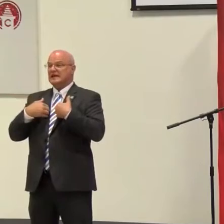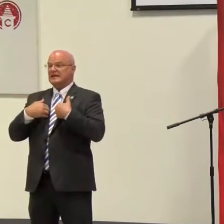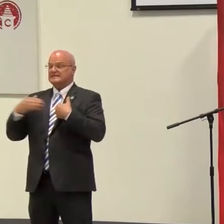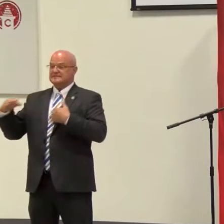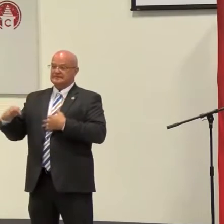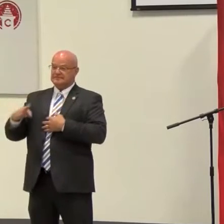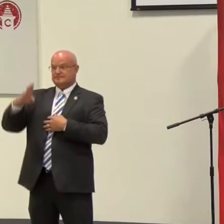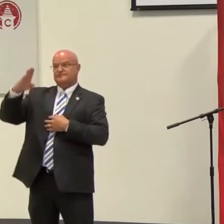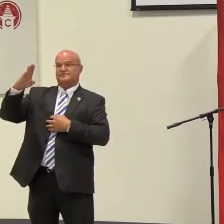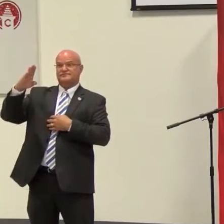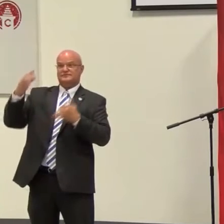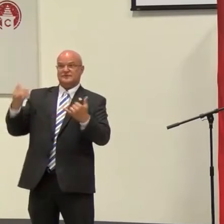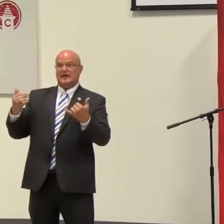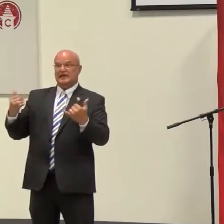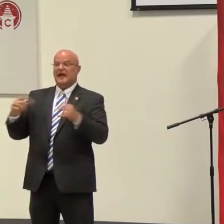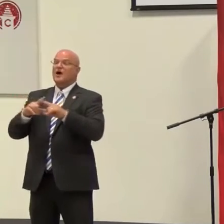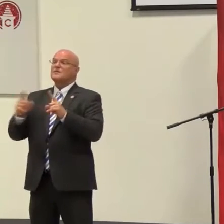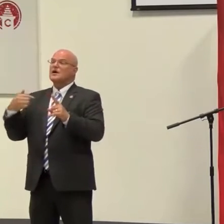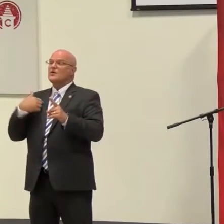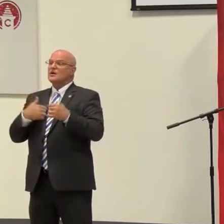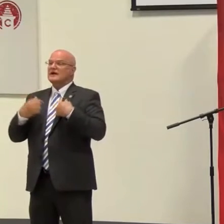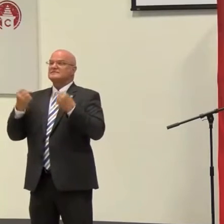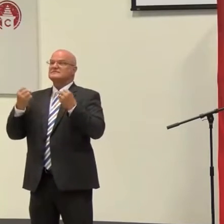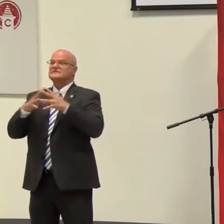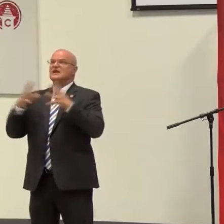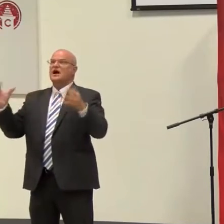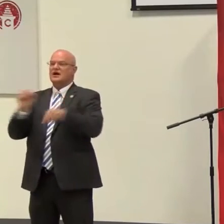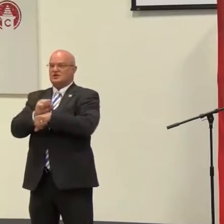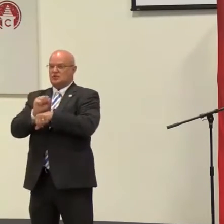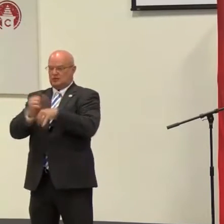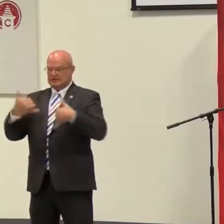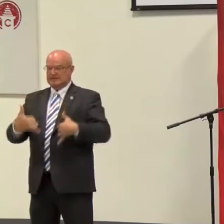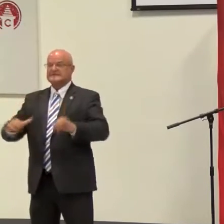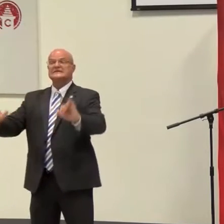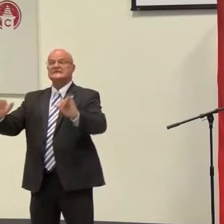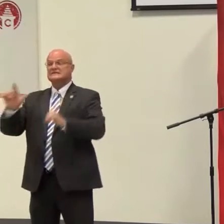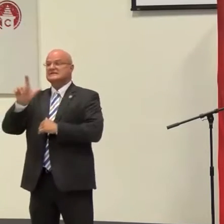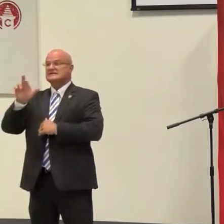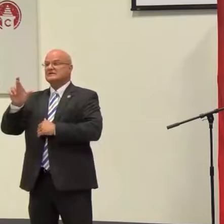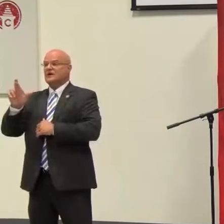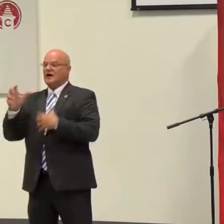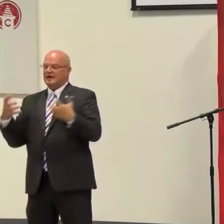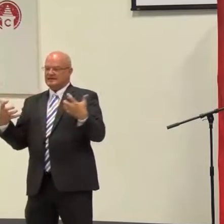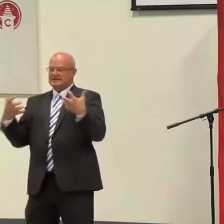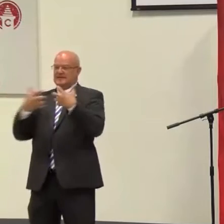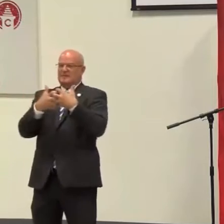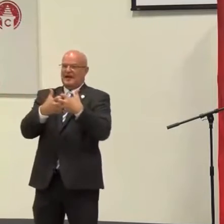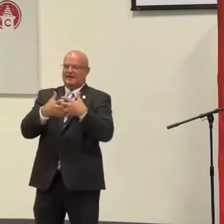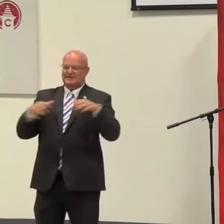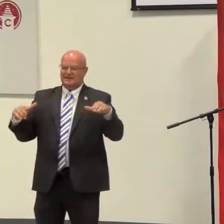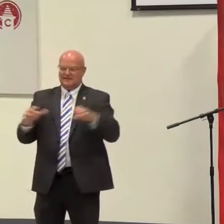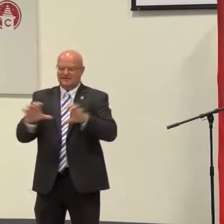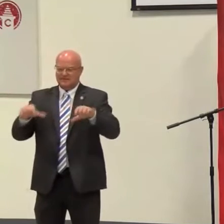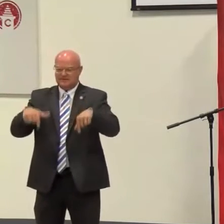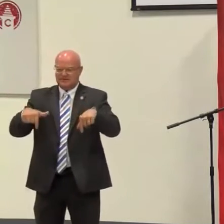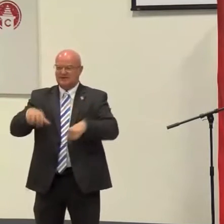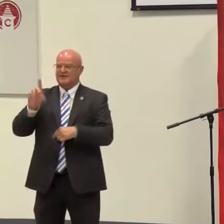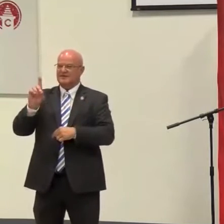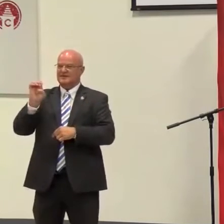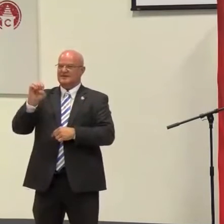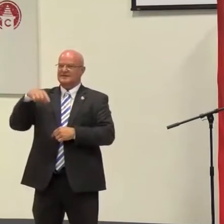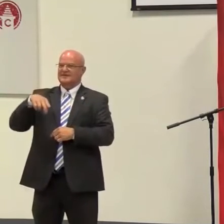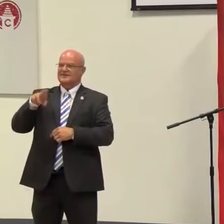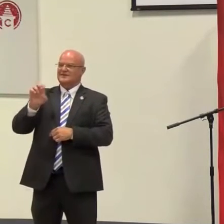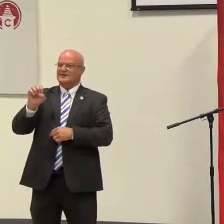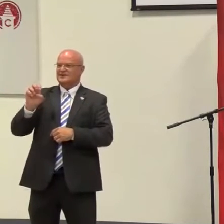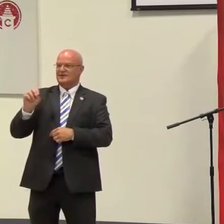an upward trend, but we've got a lot of work to do in Little Rock to match what you've done in DeQueen. But